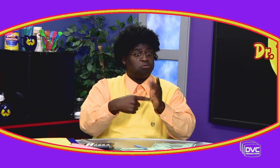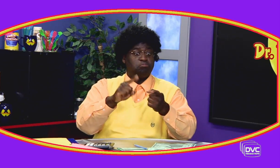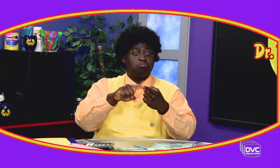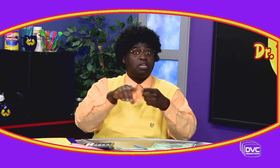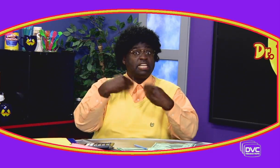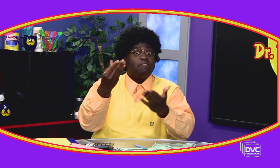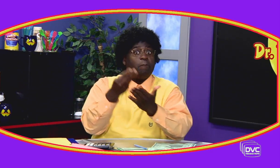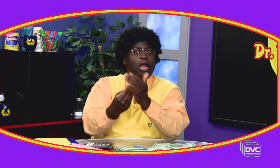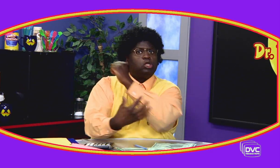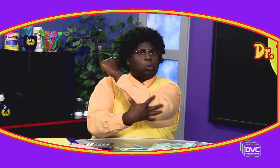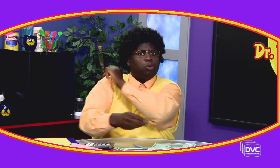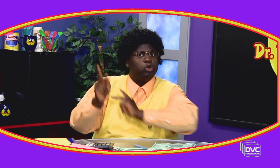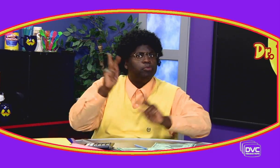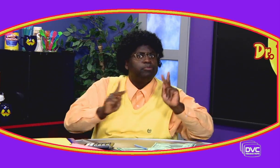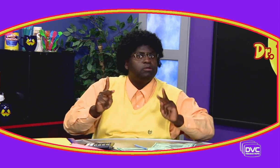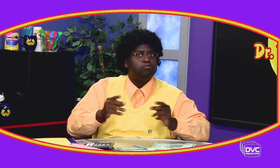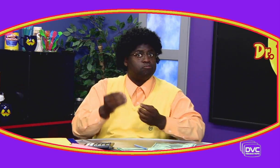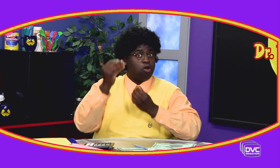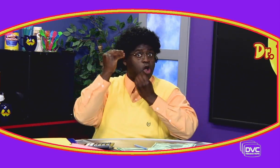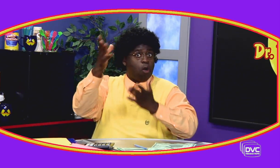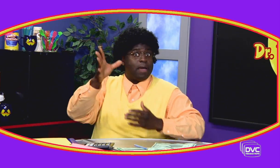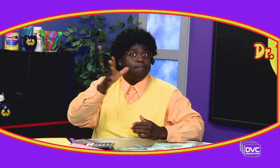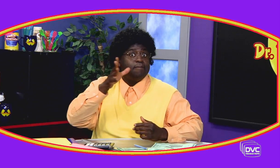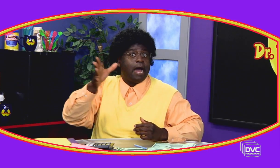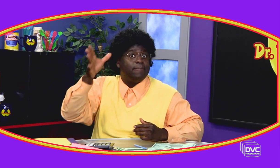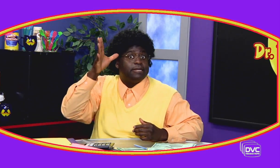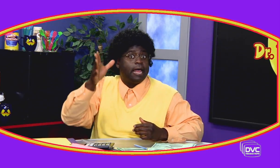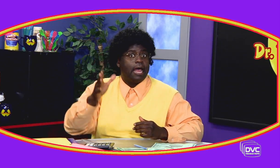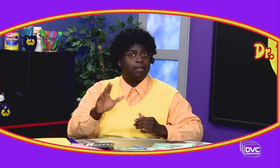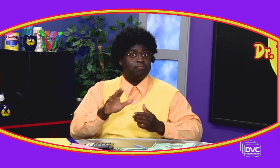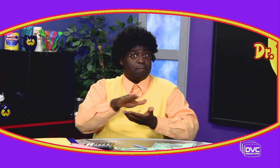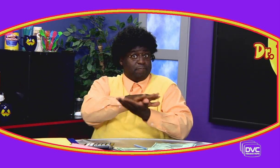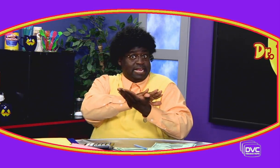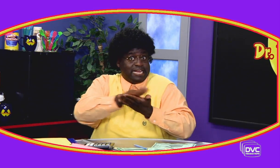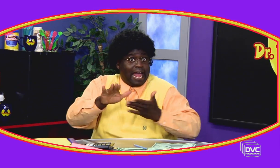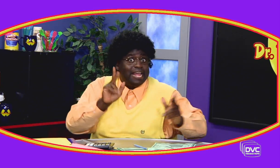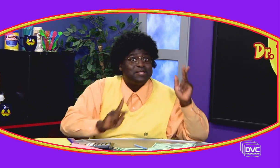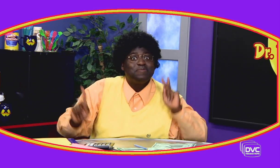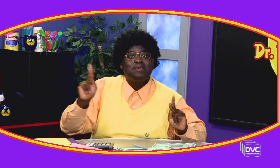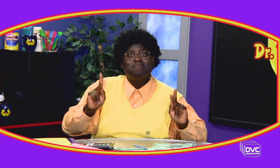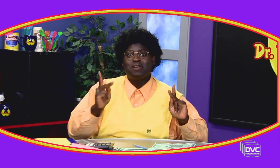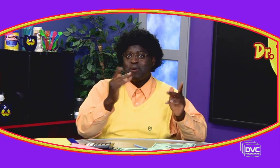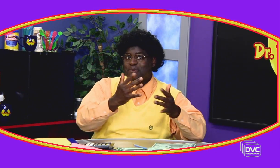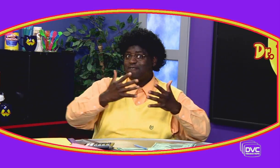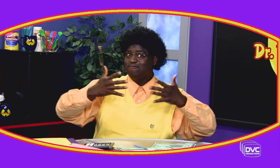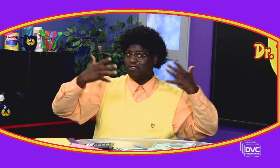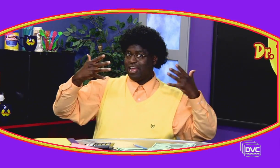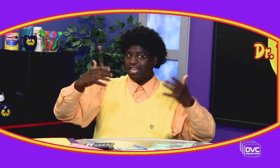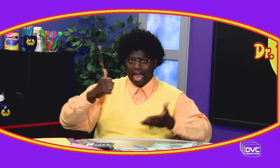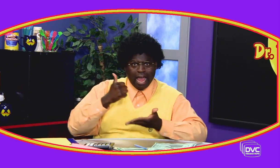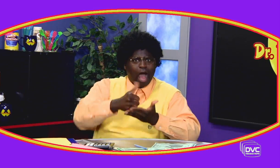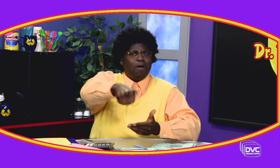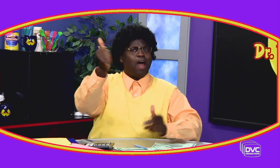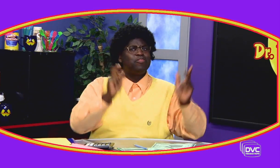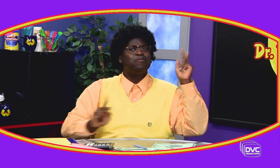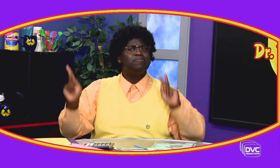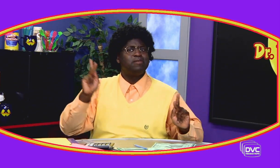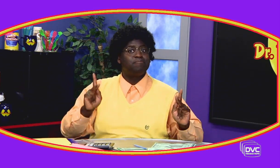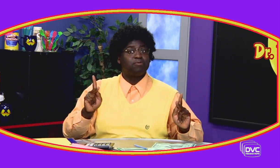Like giving money to poor people, or obeying mom and dad, being nice to people, being friendly and